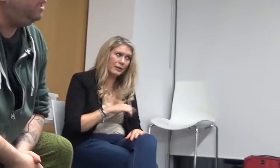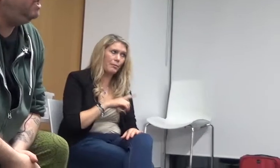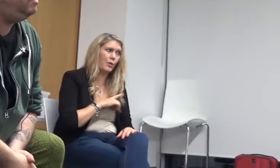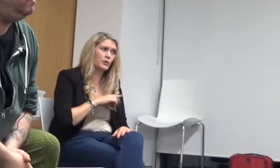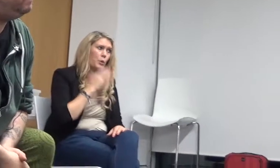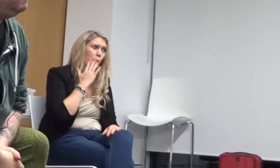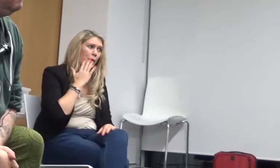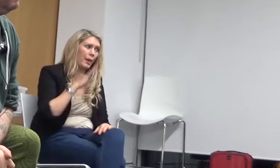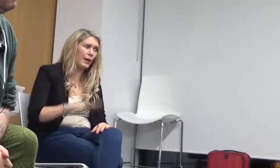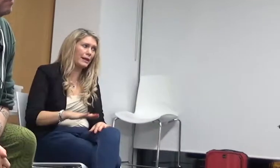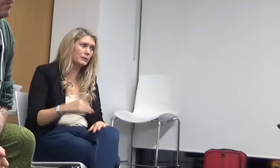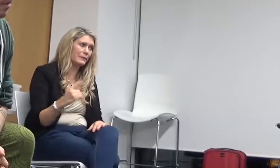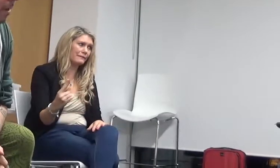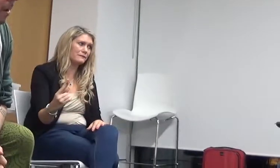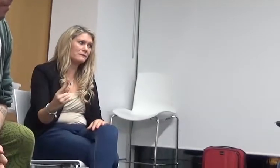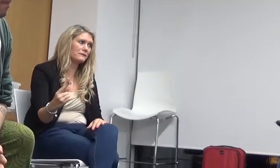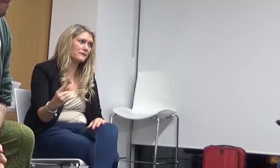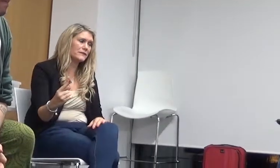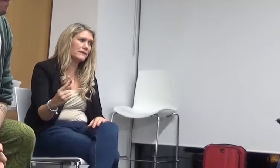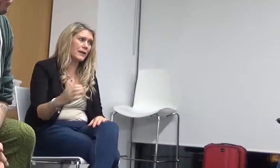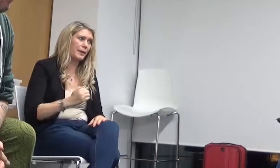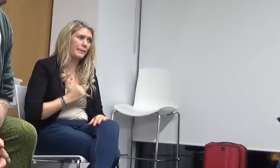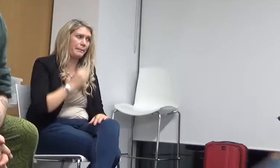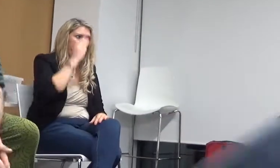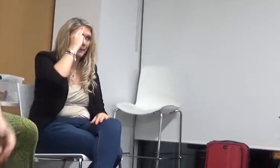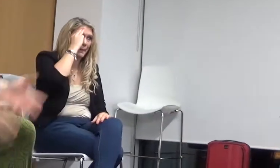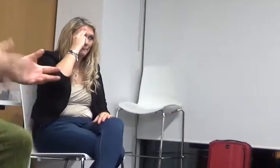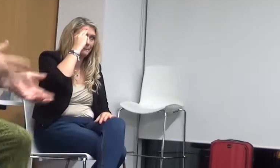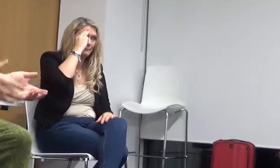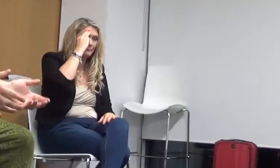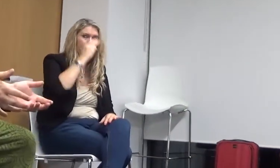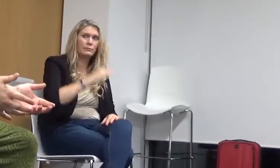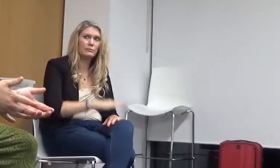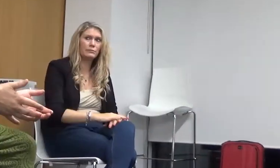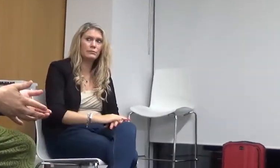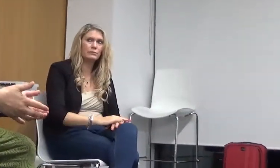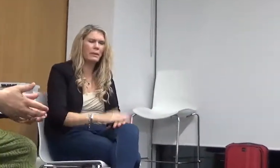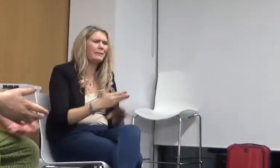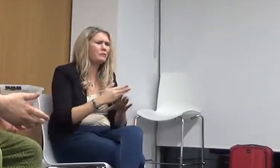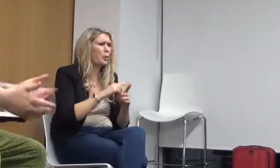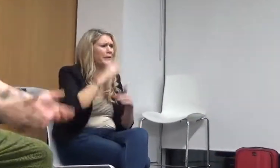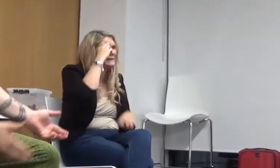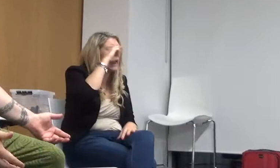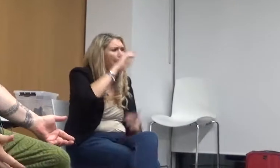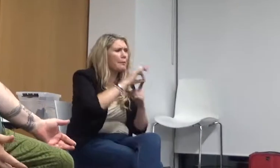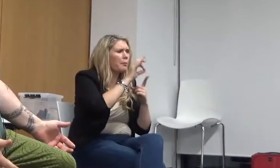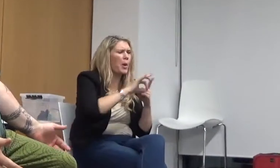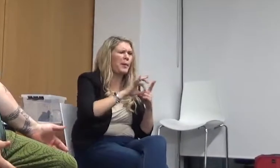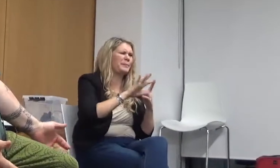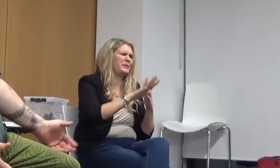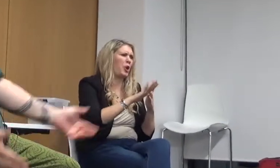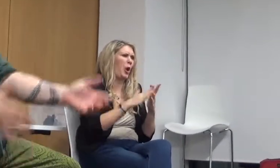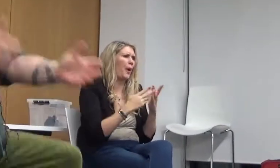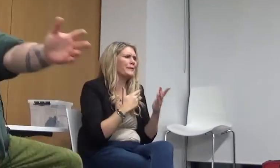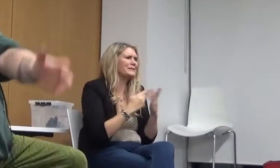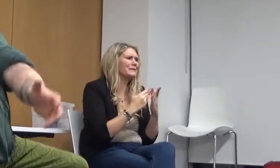when I was really little, my mum, well, we didn't even call them poems. We did rhymes.